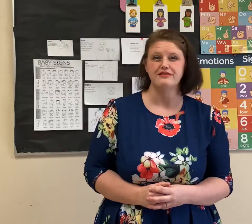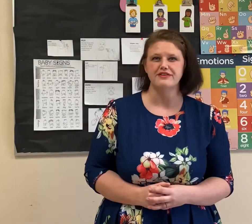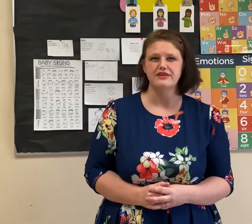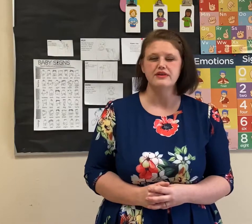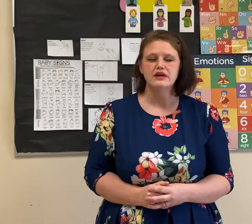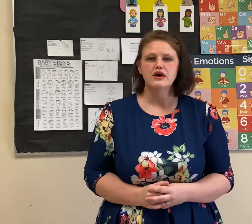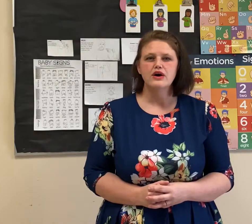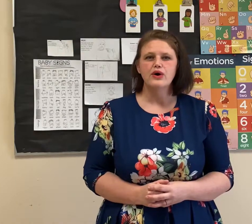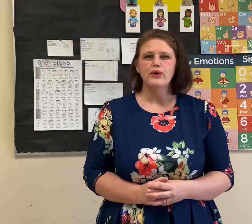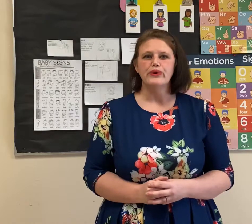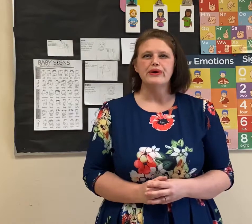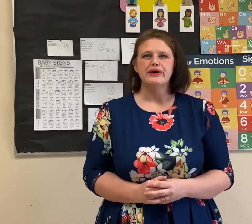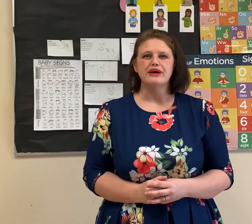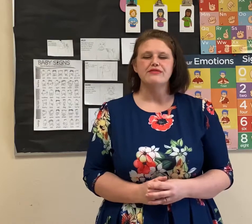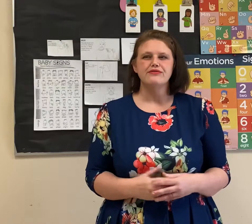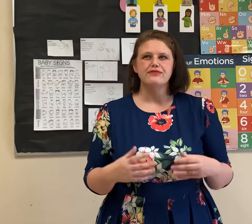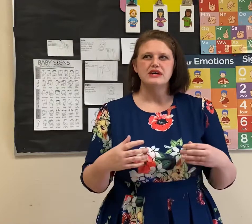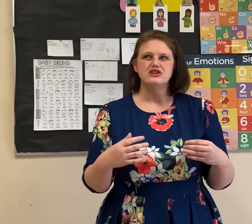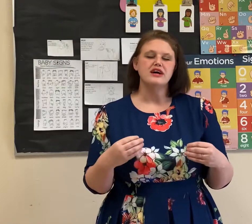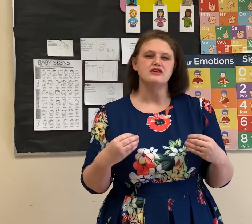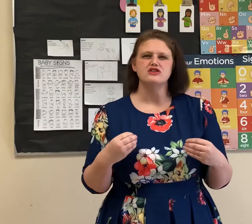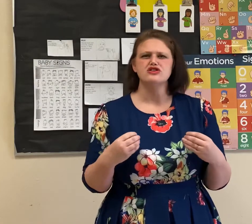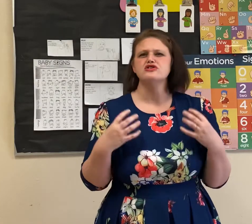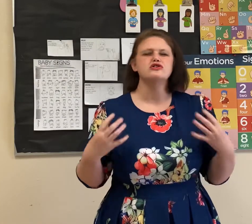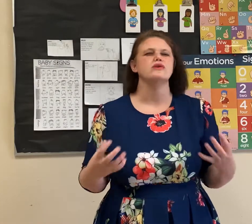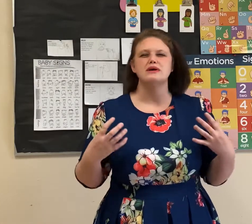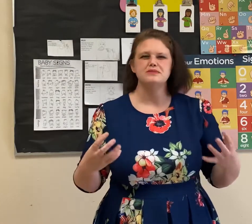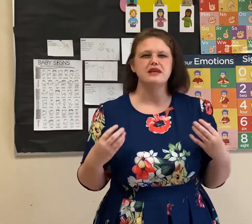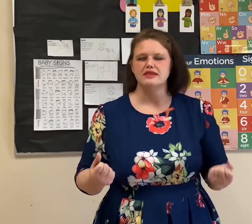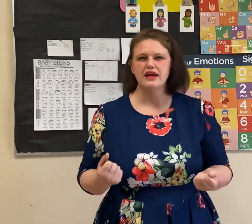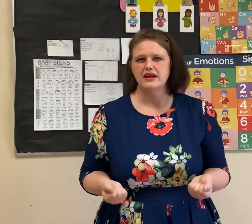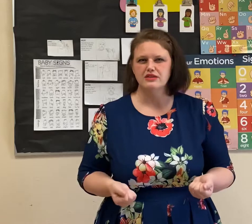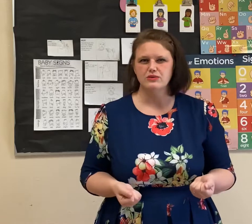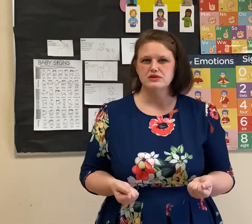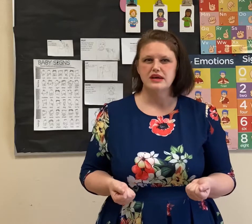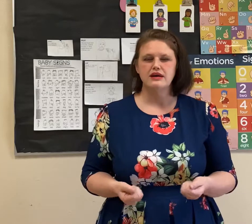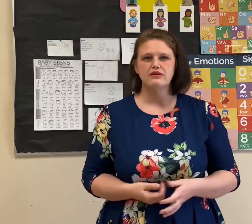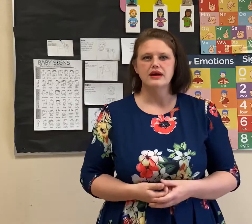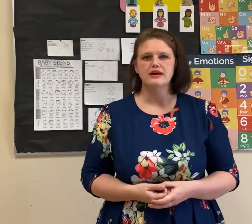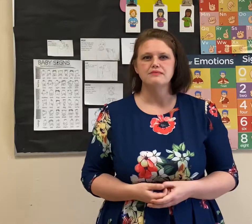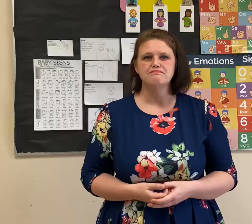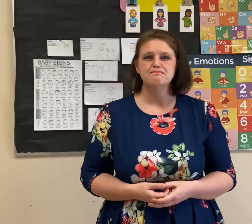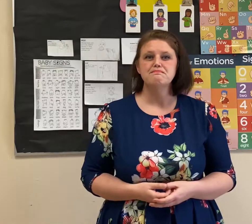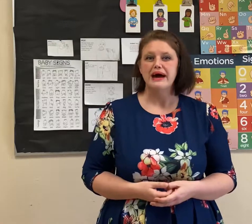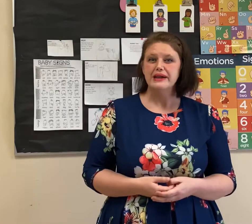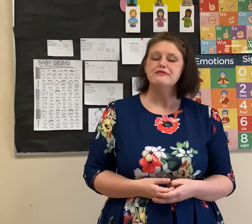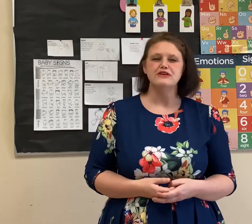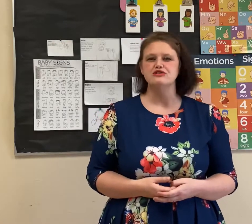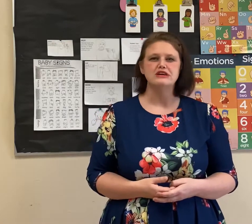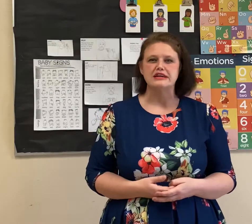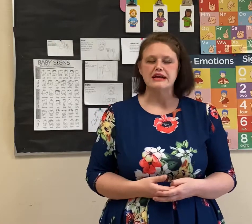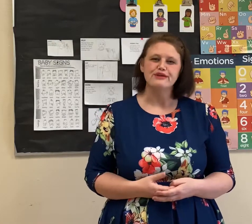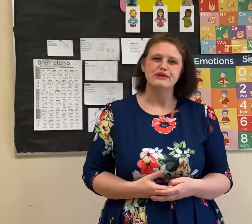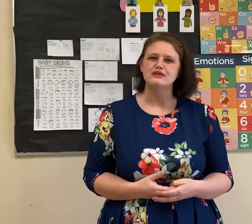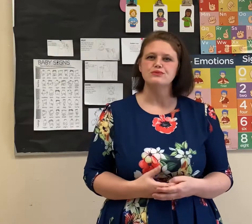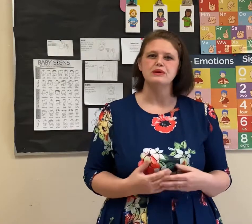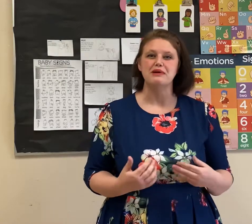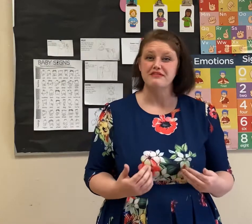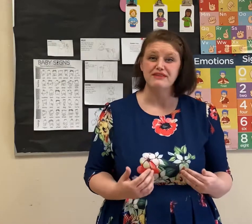feel, or if a child is just so upset they can't get the words out. Mad, frustrated, angry is one of my favorite ones